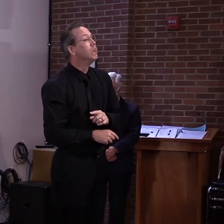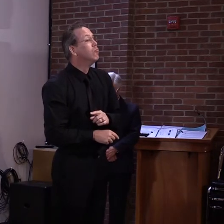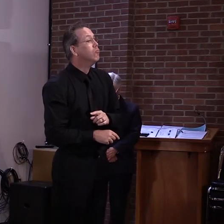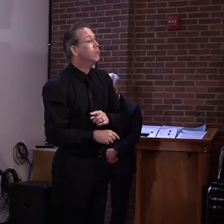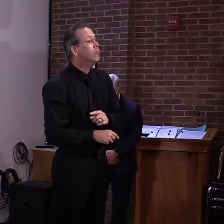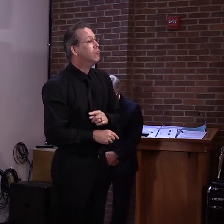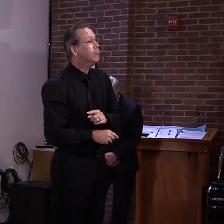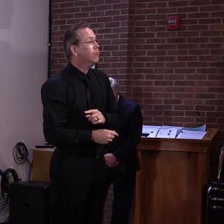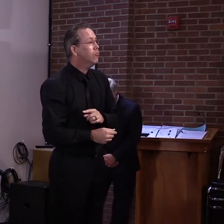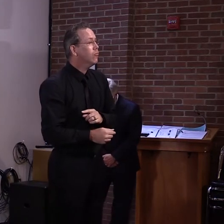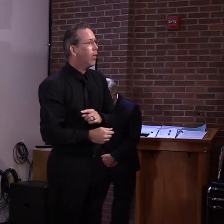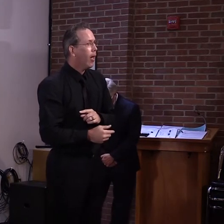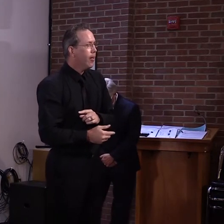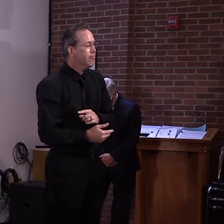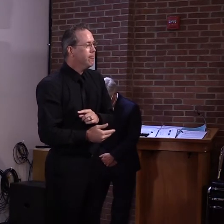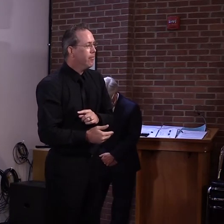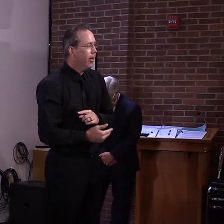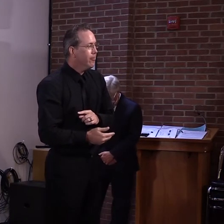They've had a lot of